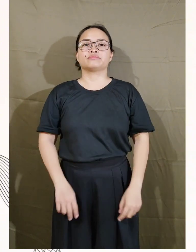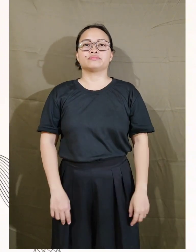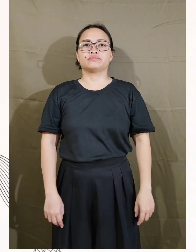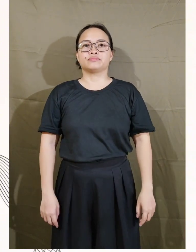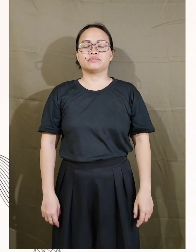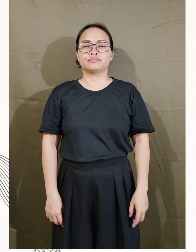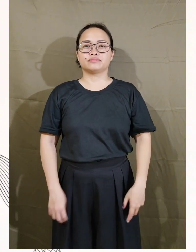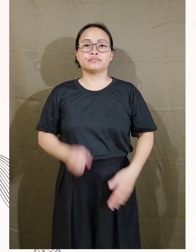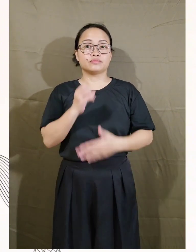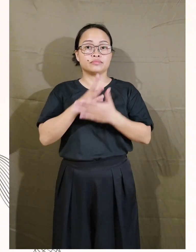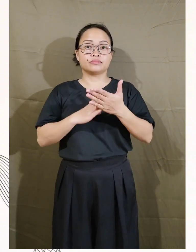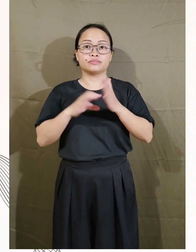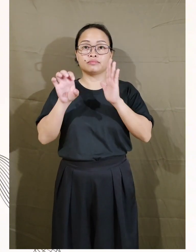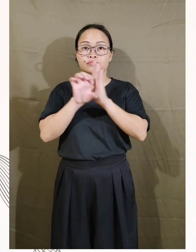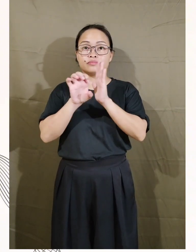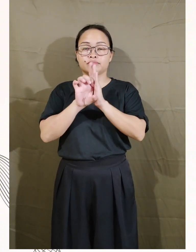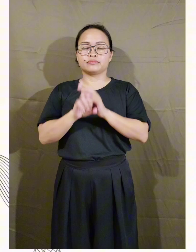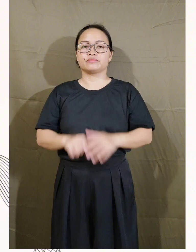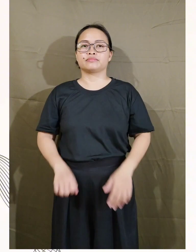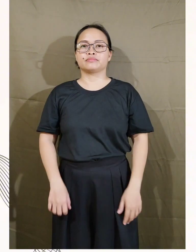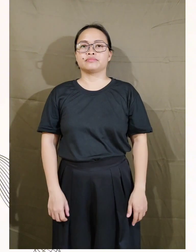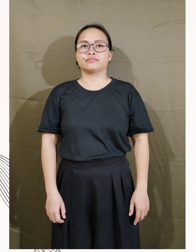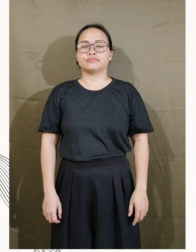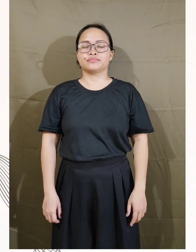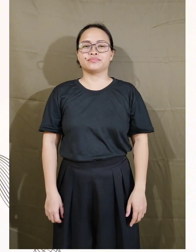some examples.